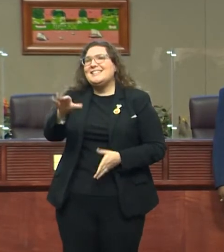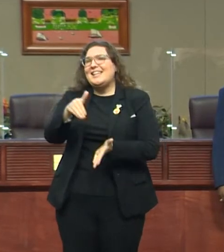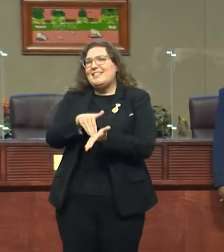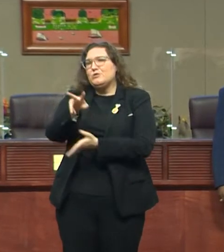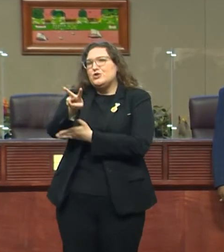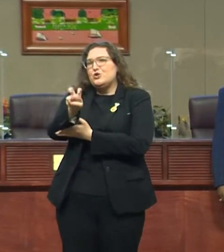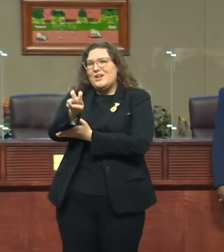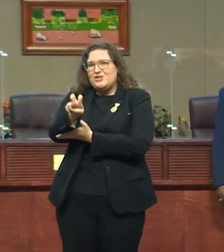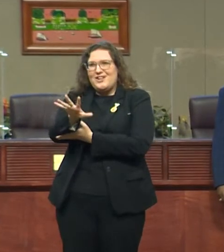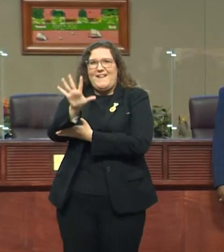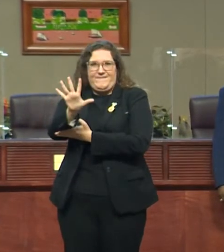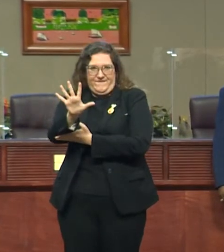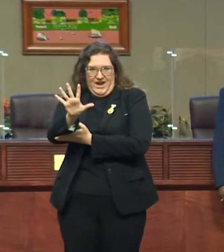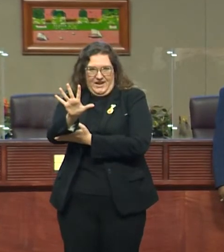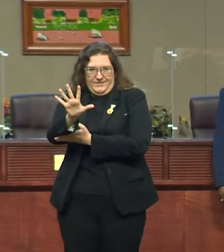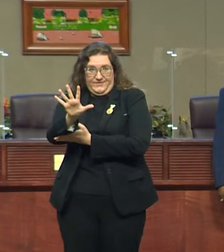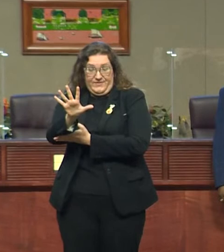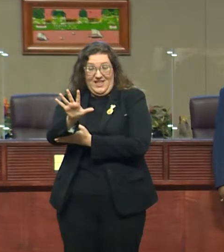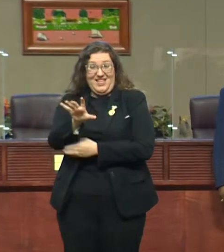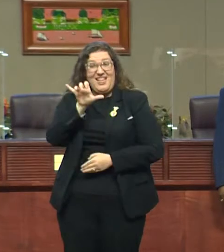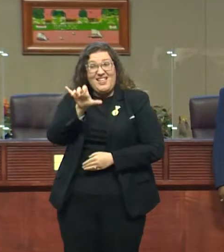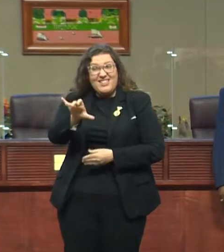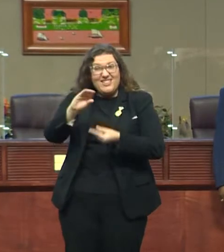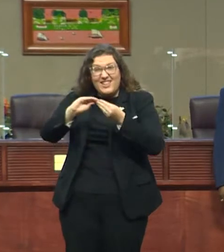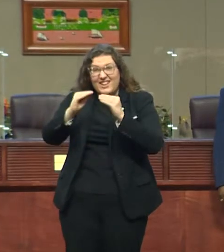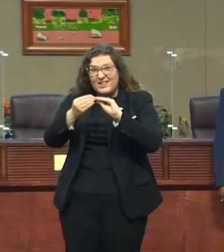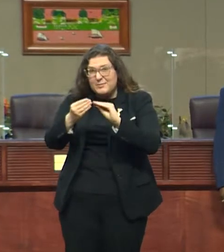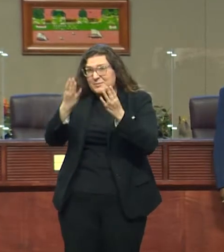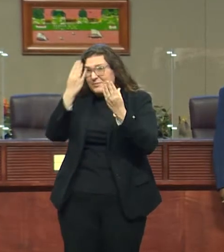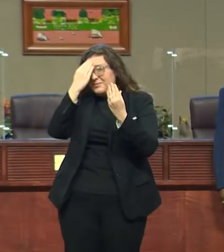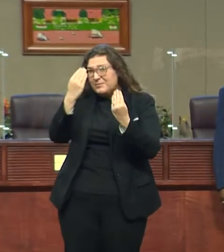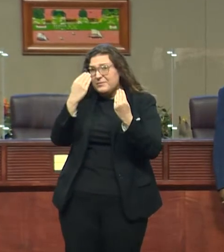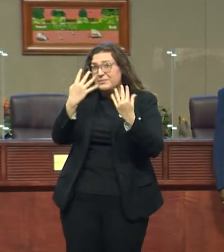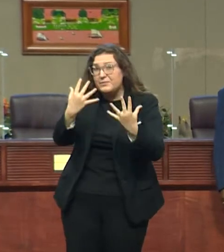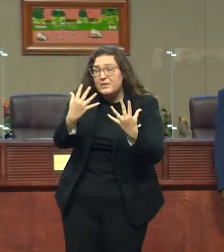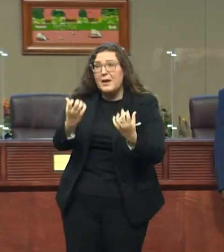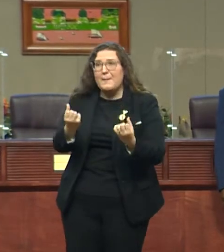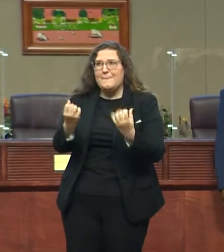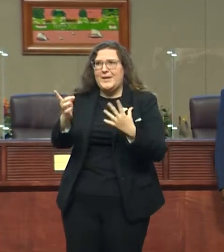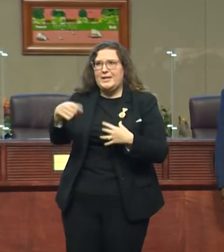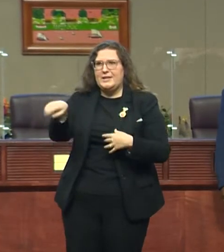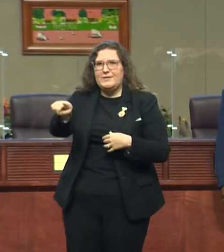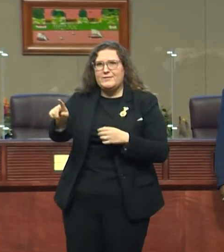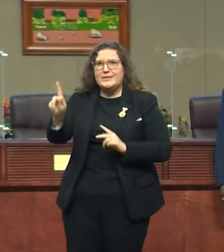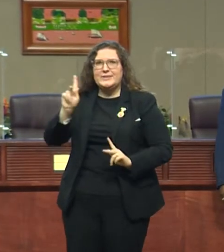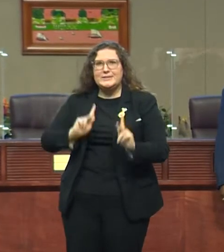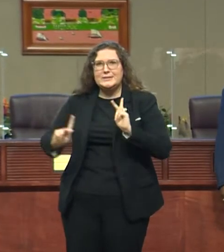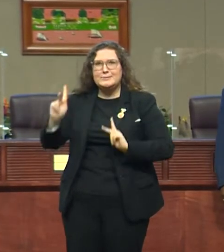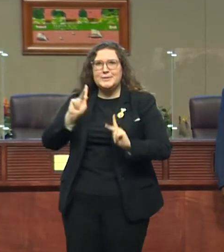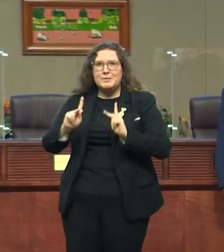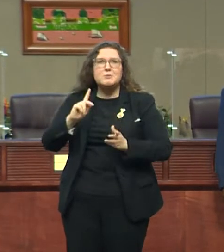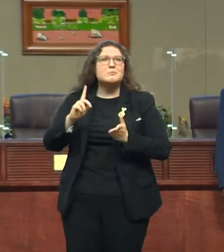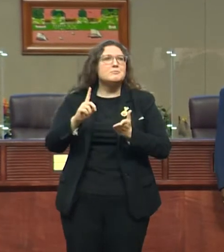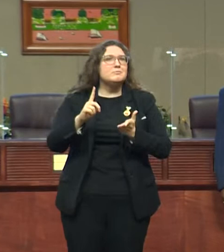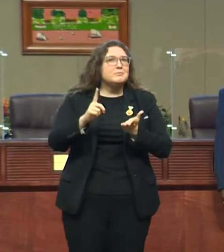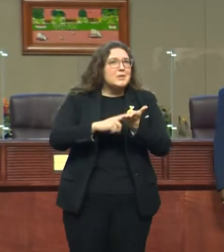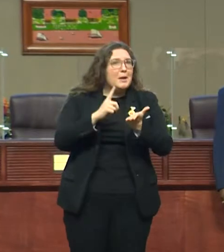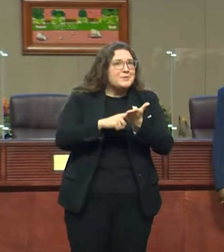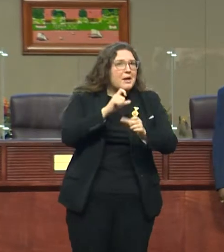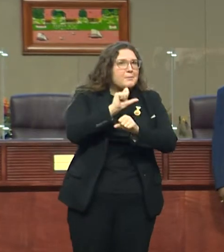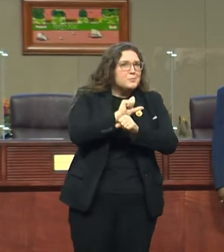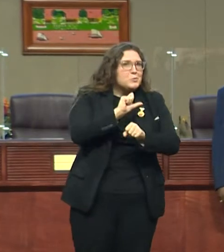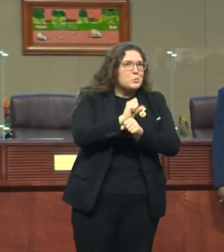19,205. Again, with this number, keep in mind that many of these individuals do work in Orange County but